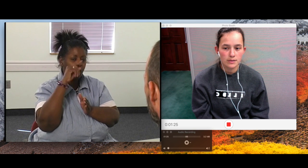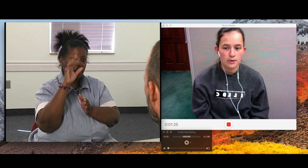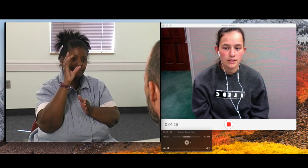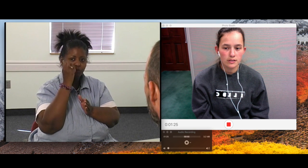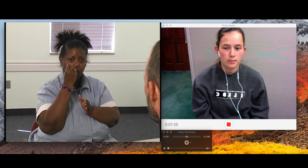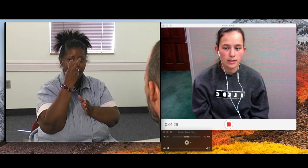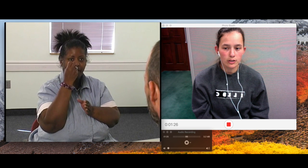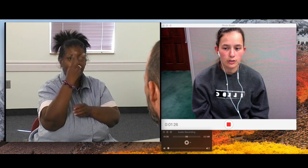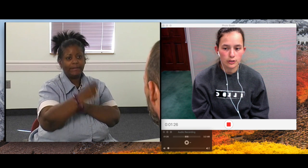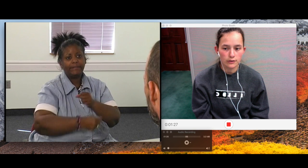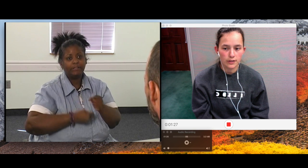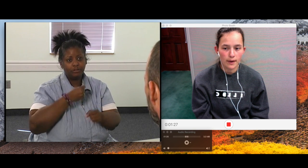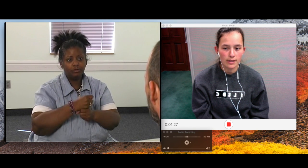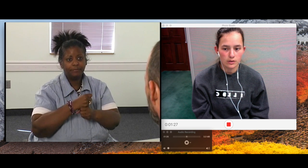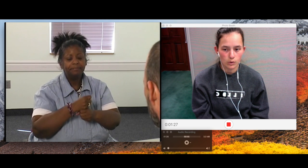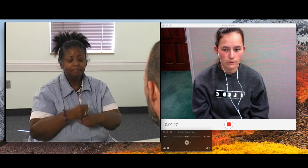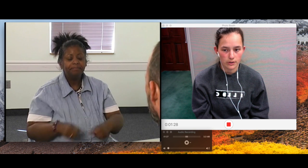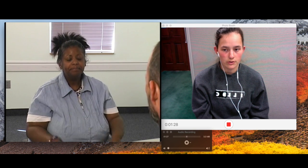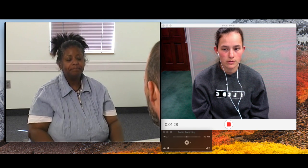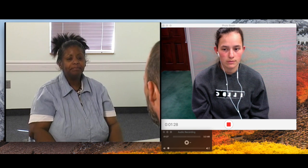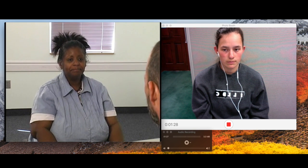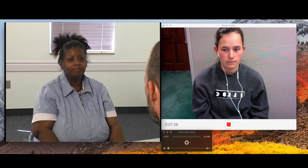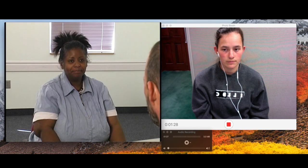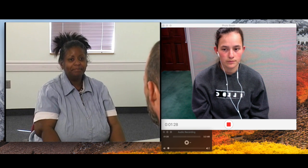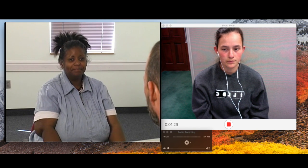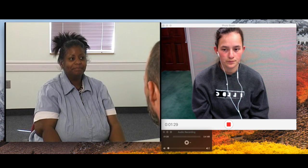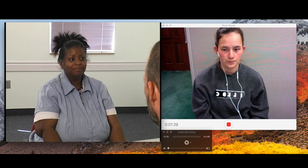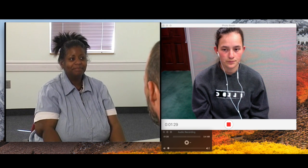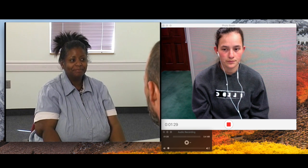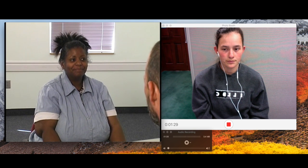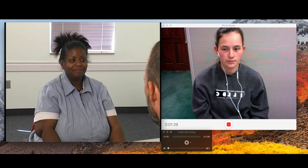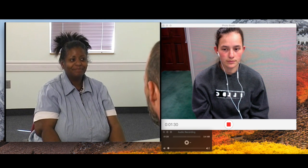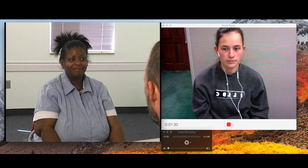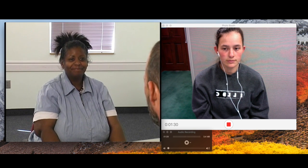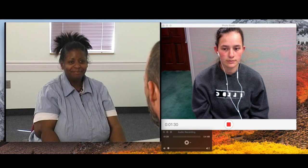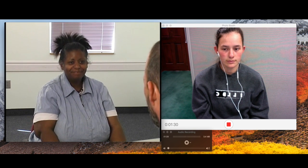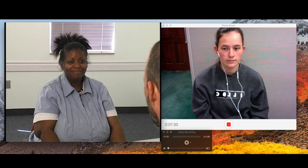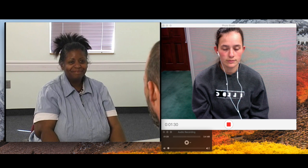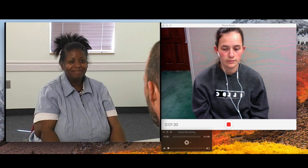I have experience of being a clerk for the past 12 years.